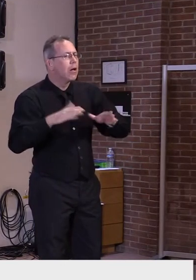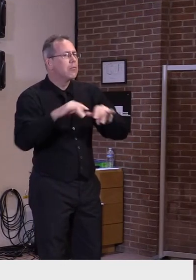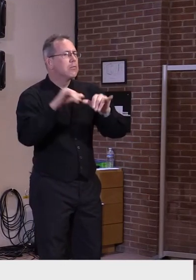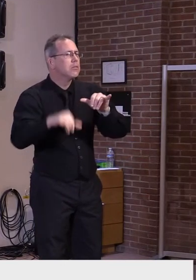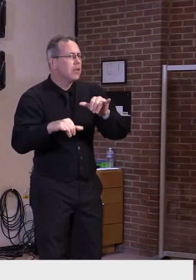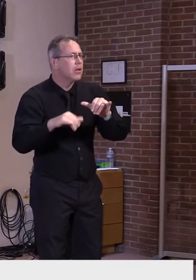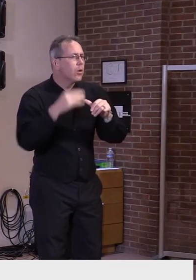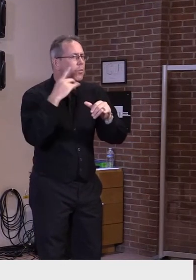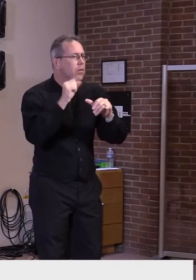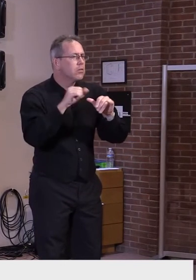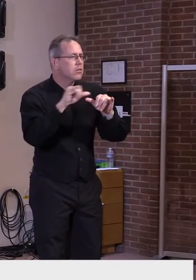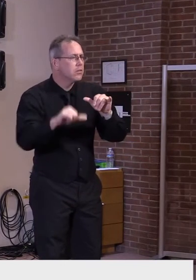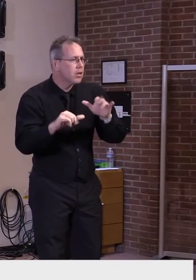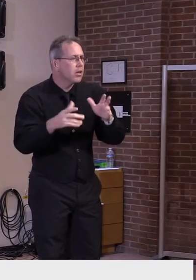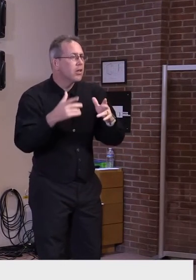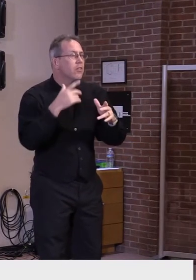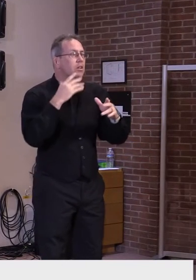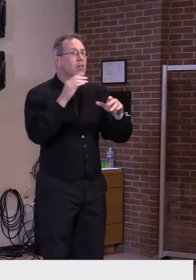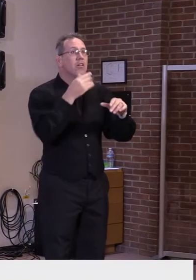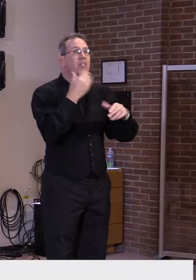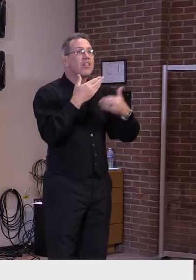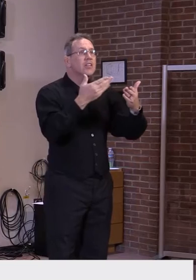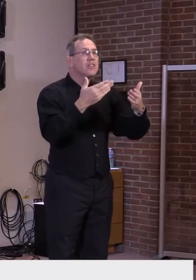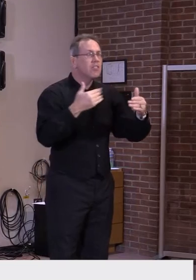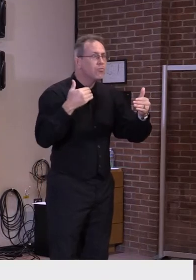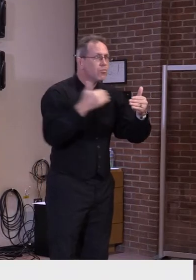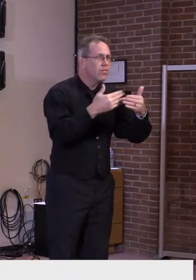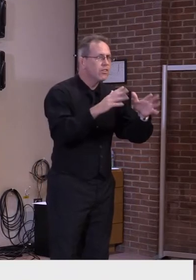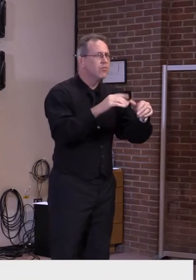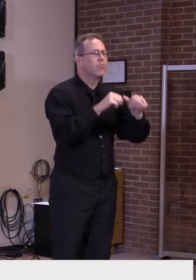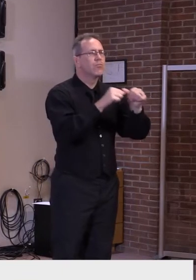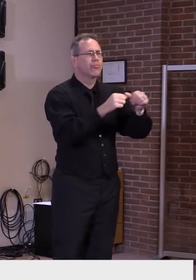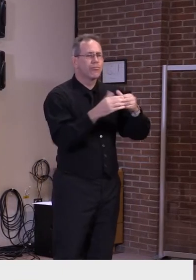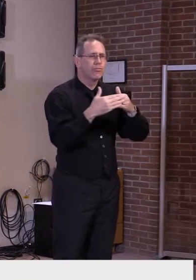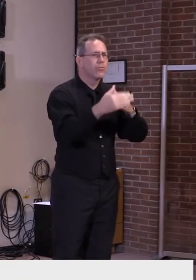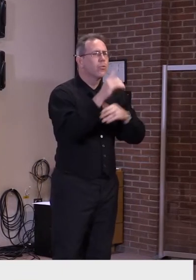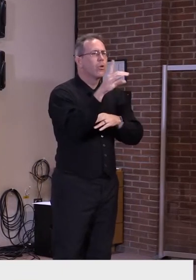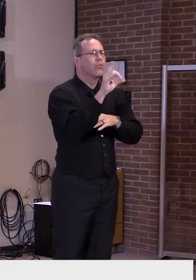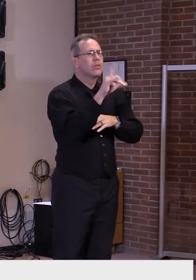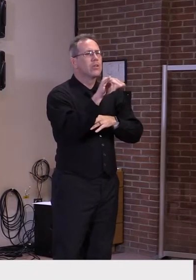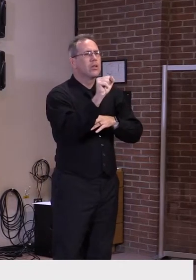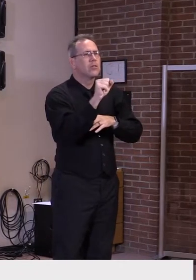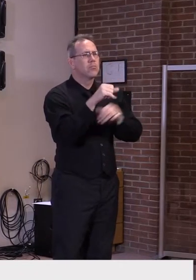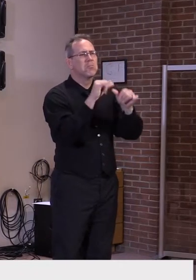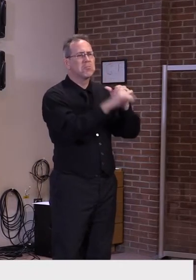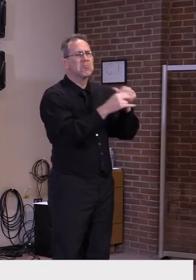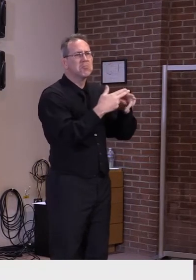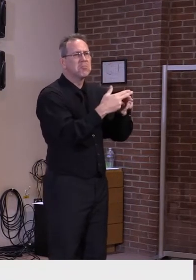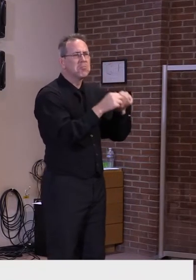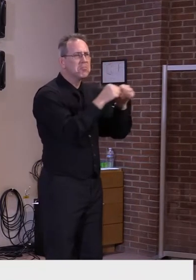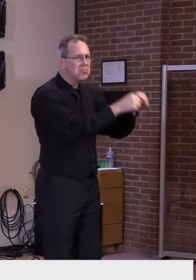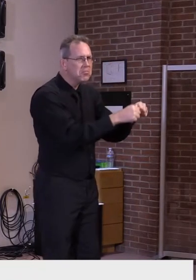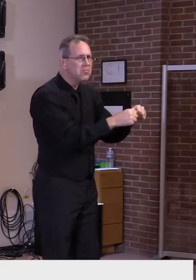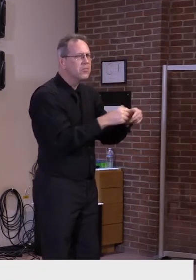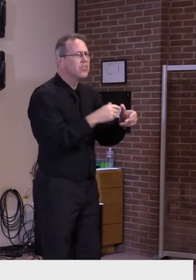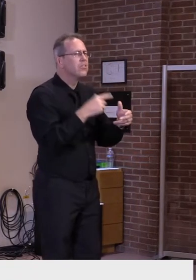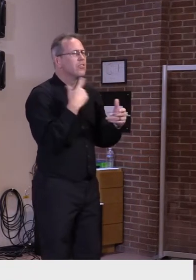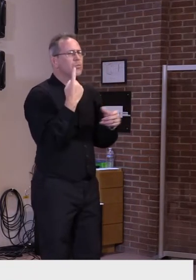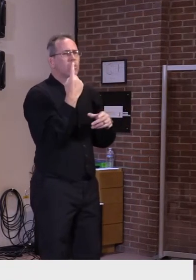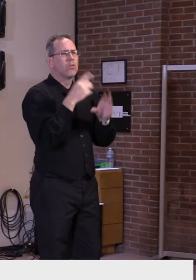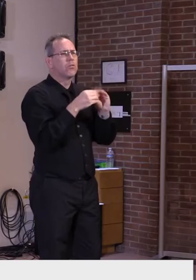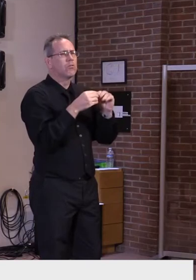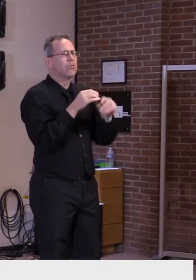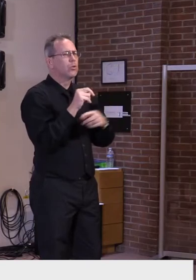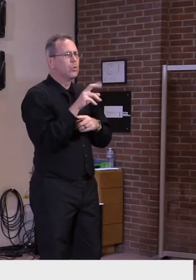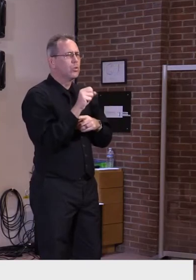after that. But that's the only update that I have on the on that issue.